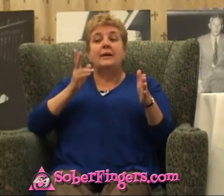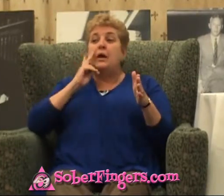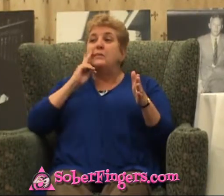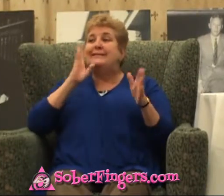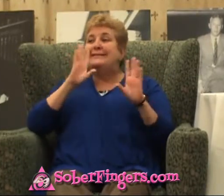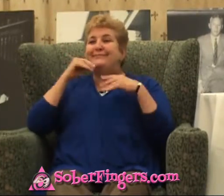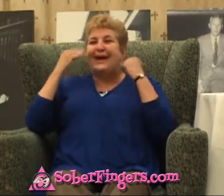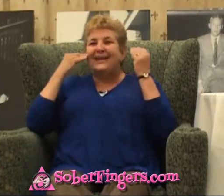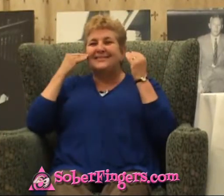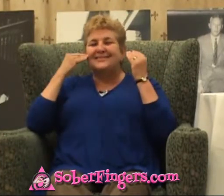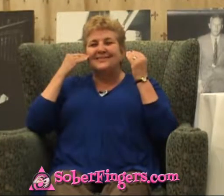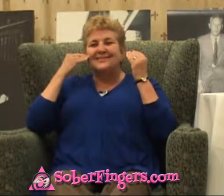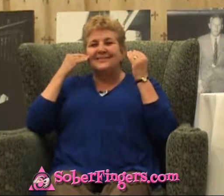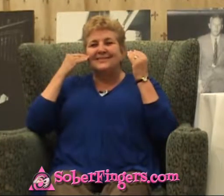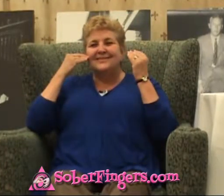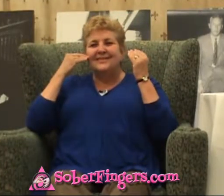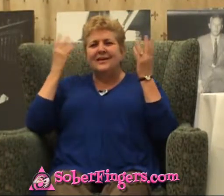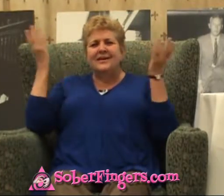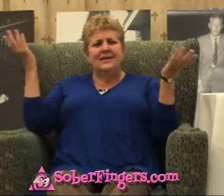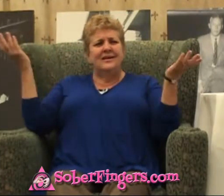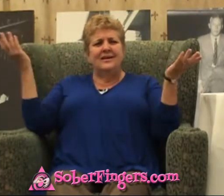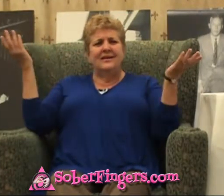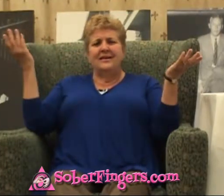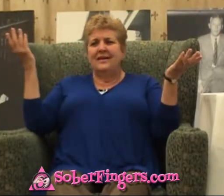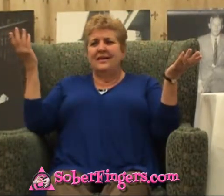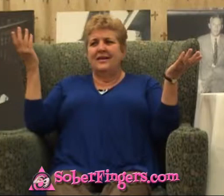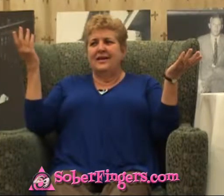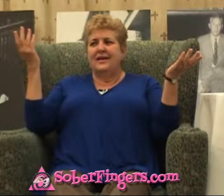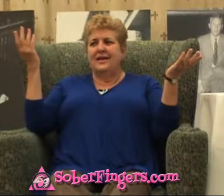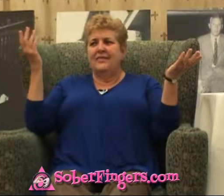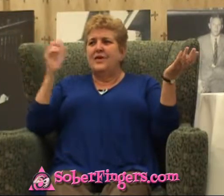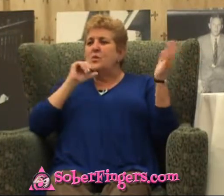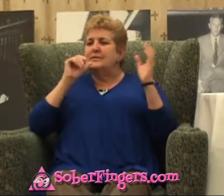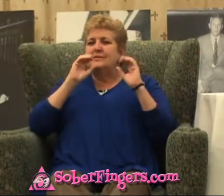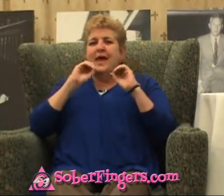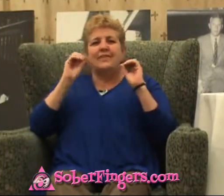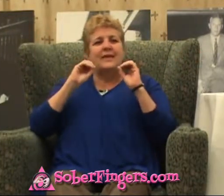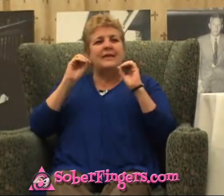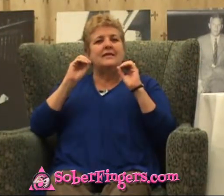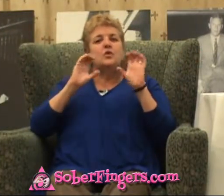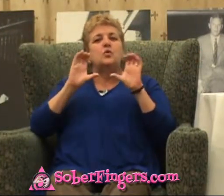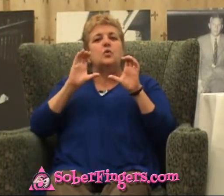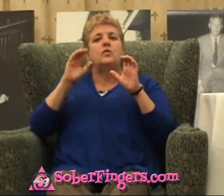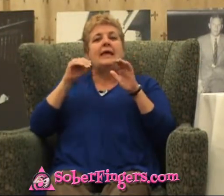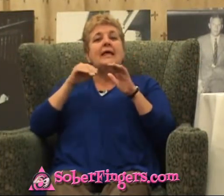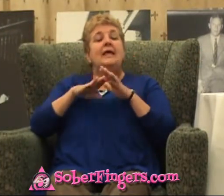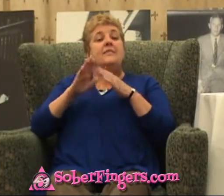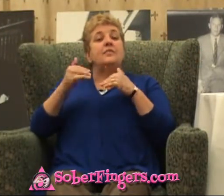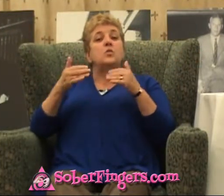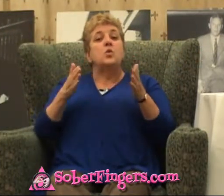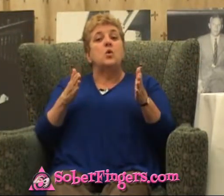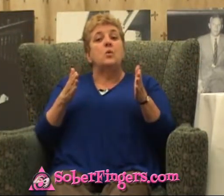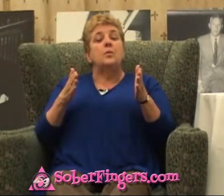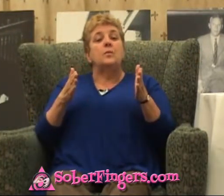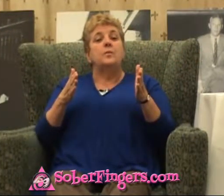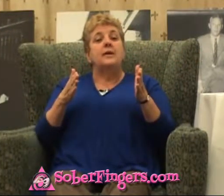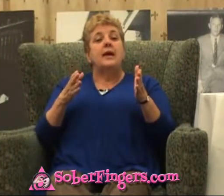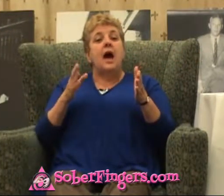to do with the fact that there was anything happy, joyous, and free in me. It had everything to do with the fact that I was convinced, if you saw how dark,